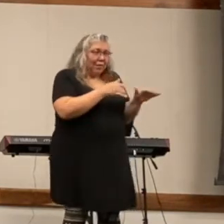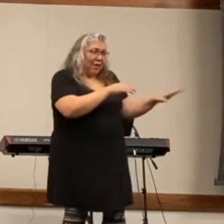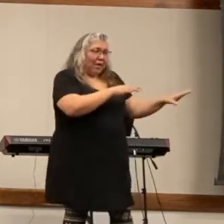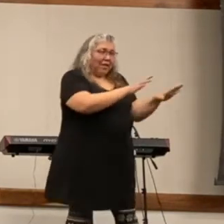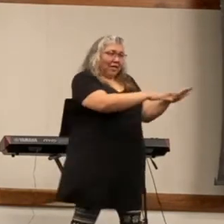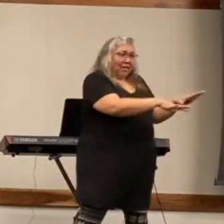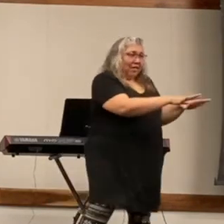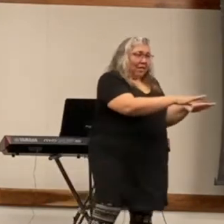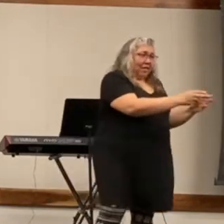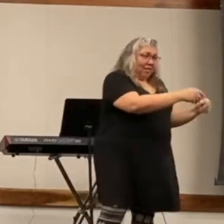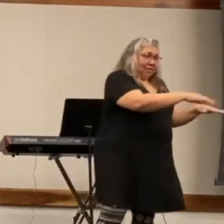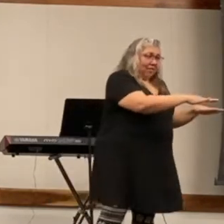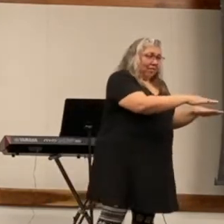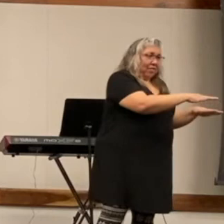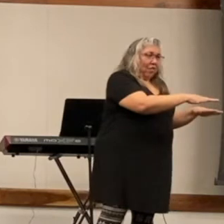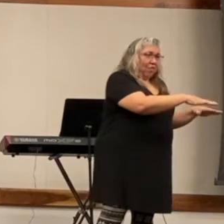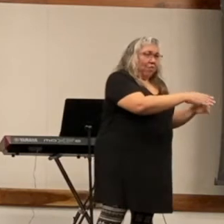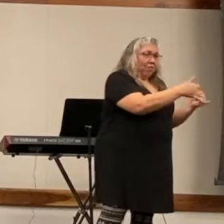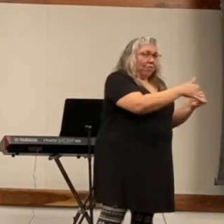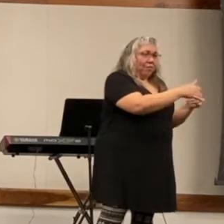playbook? Is that okay?